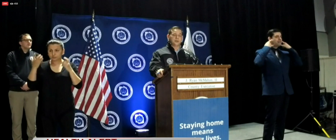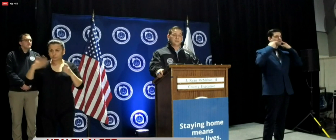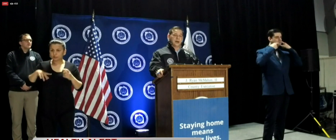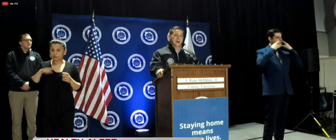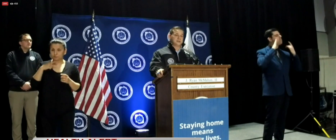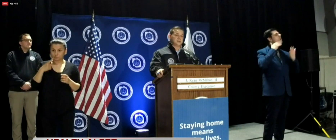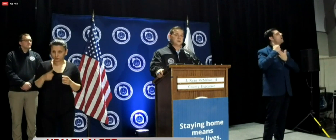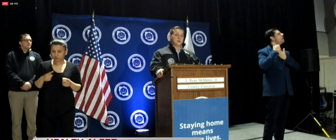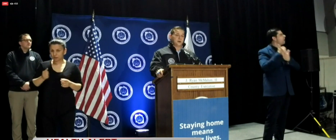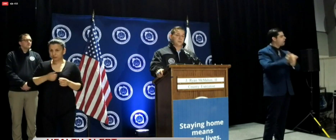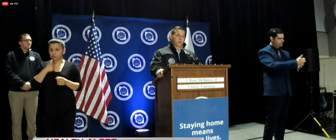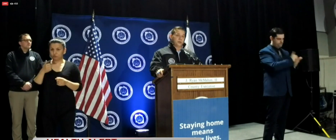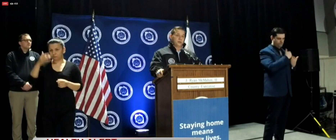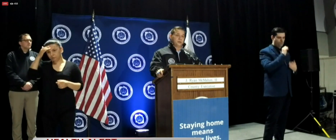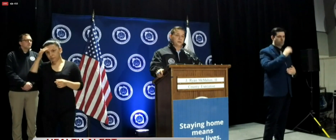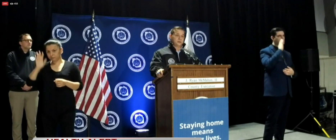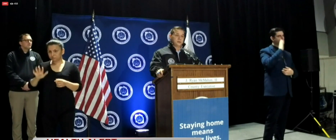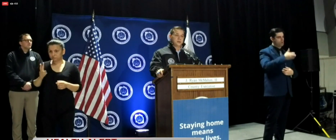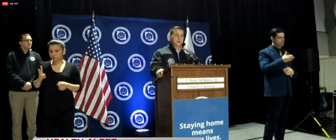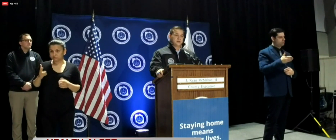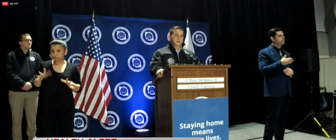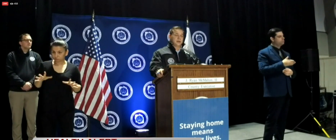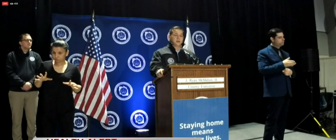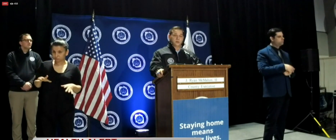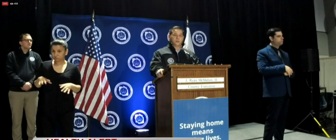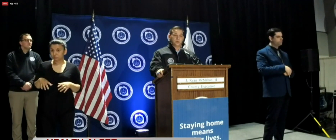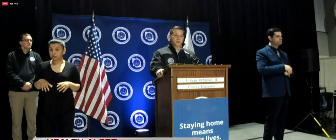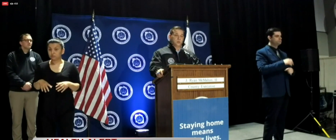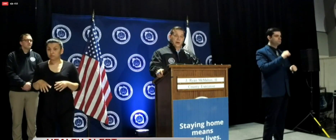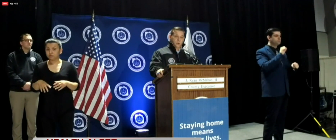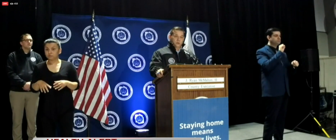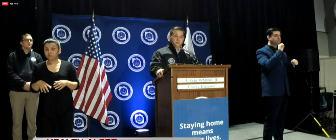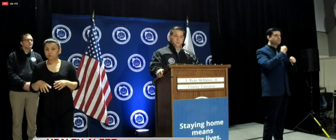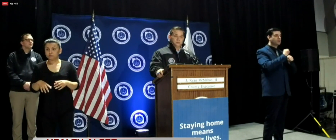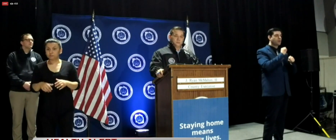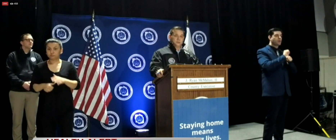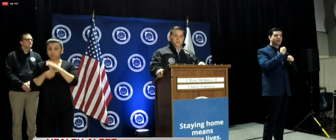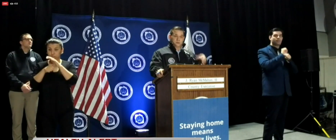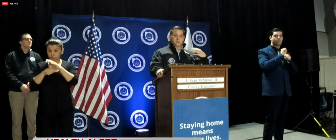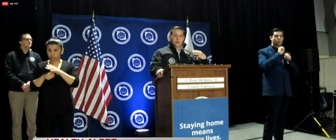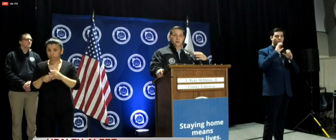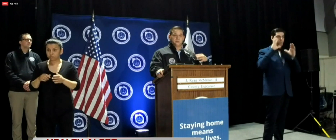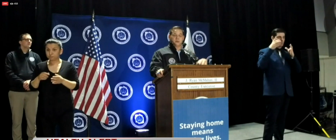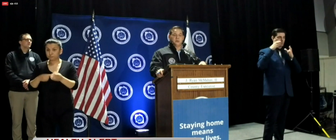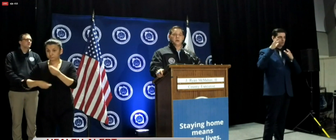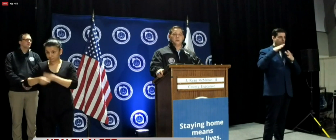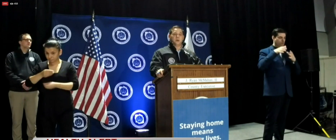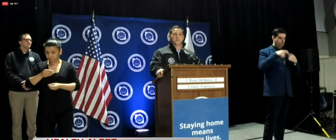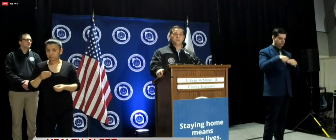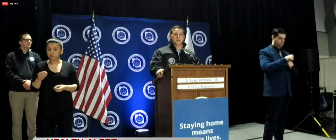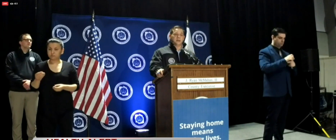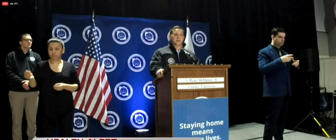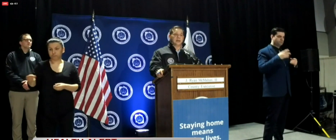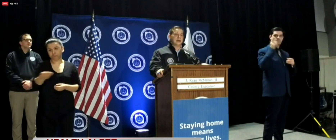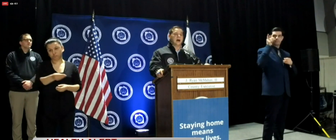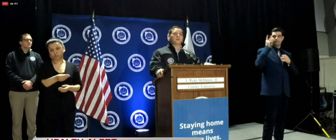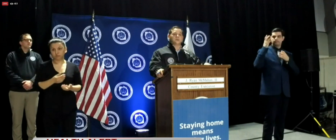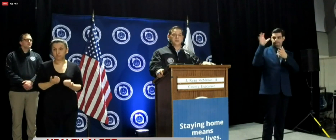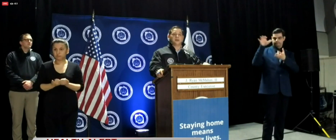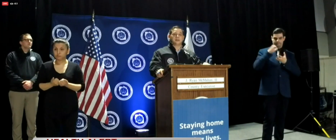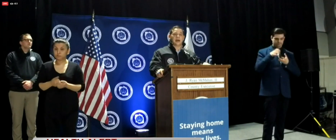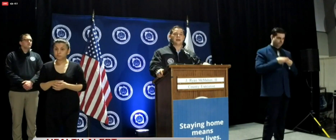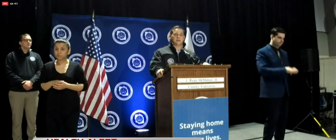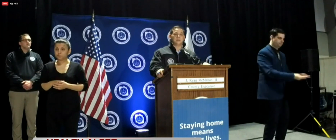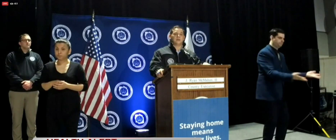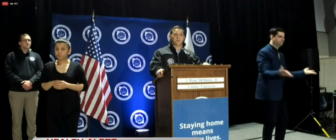Employers getting masks for their employees. A, your employees want one because they're emailing me, but B, that helps